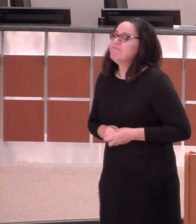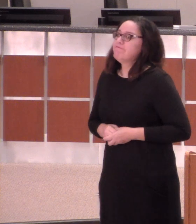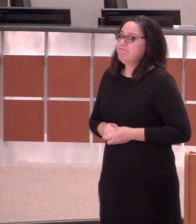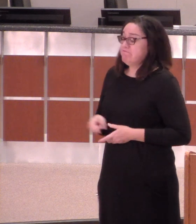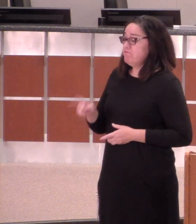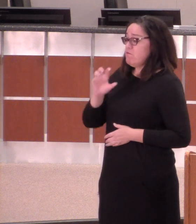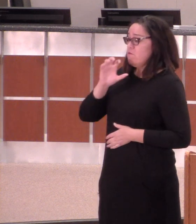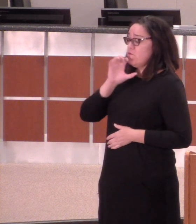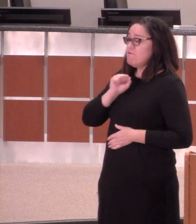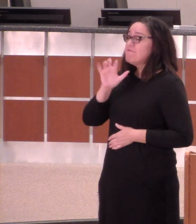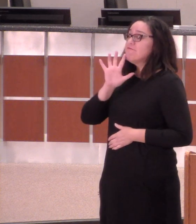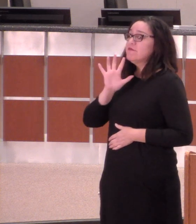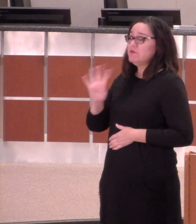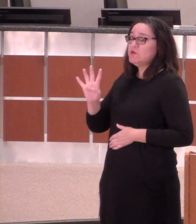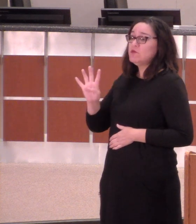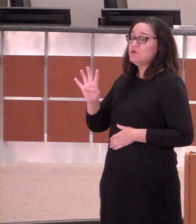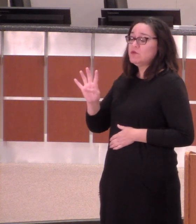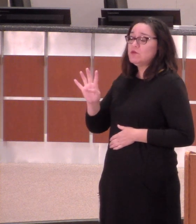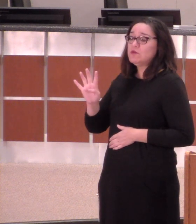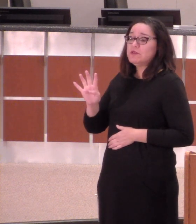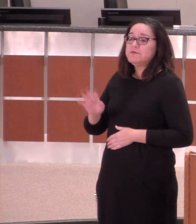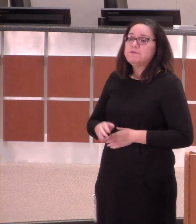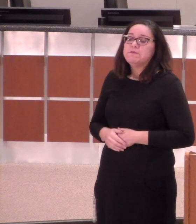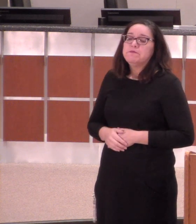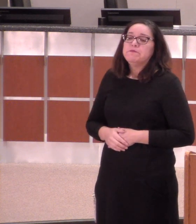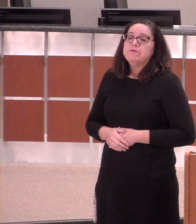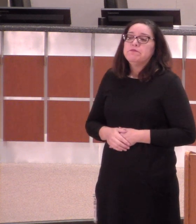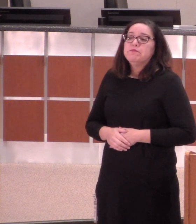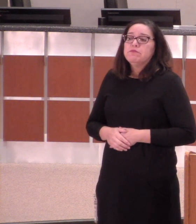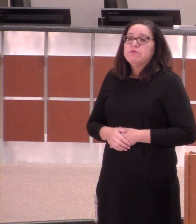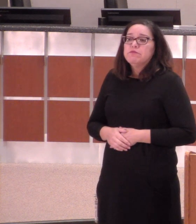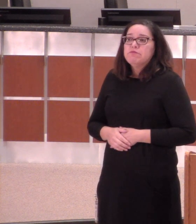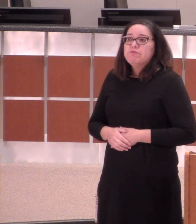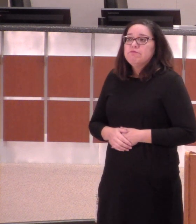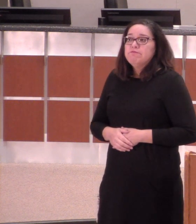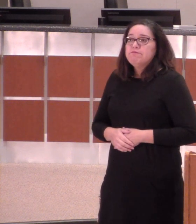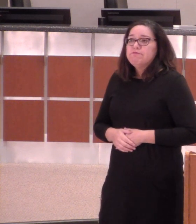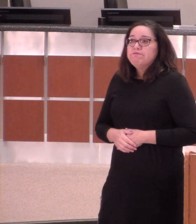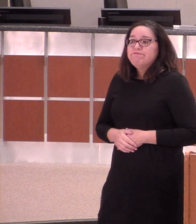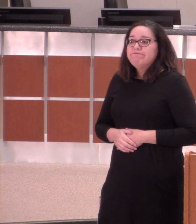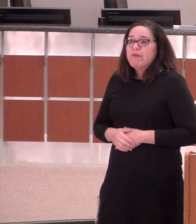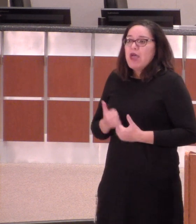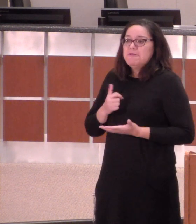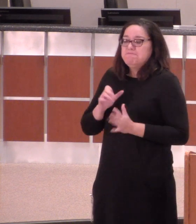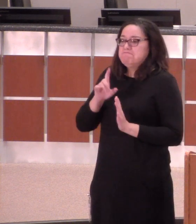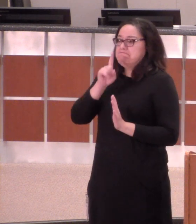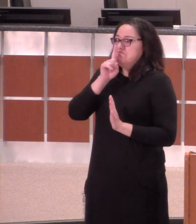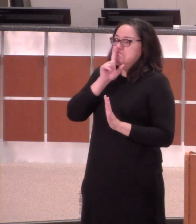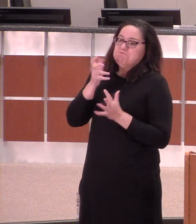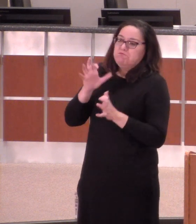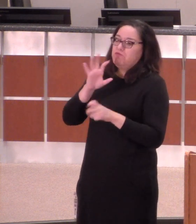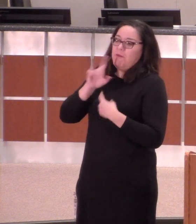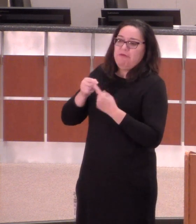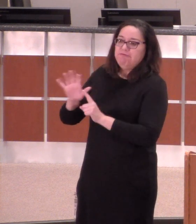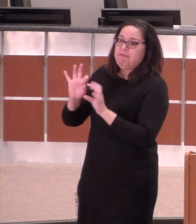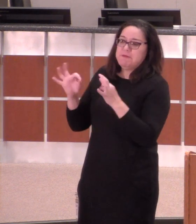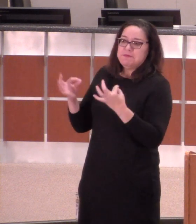He's 54 years old, and I don't want to talk about his family.